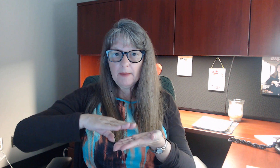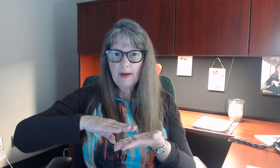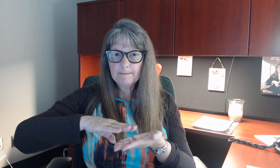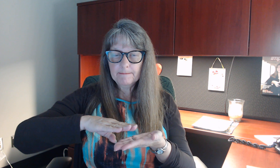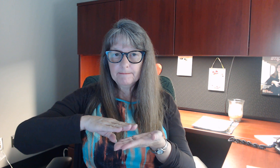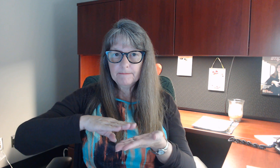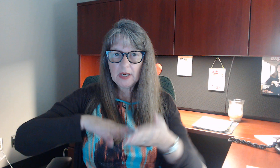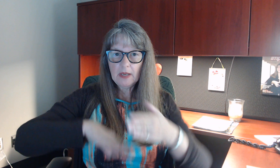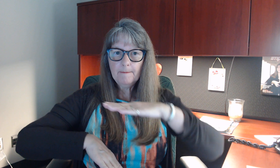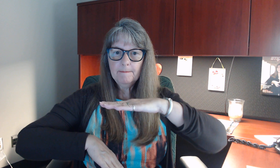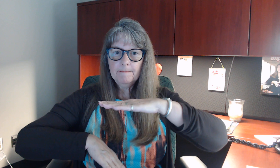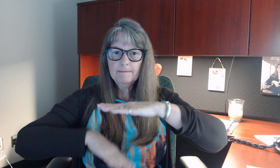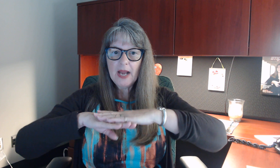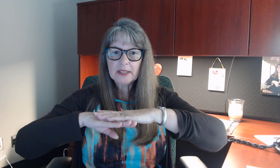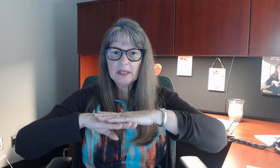Minimum. Maximum,